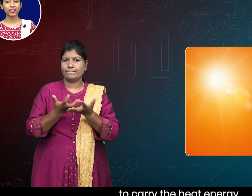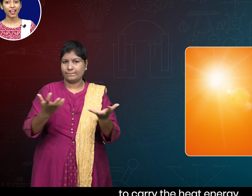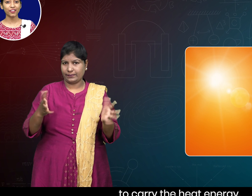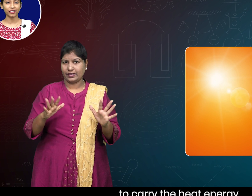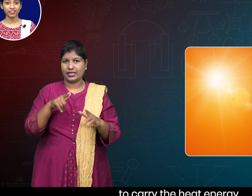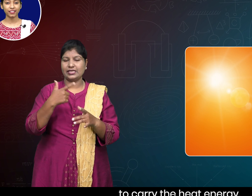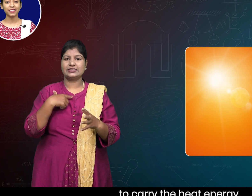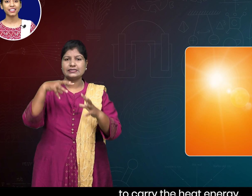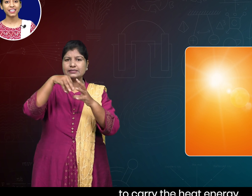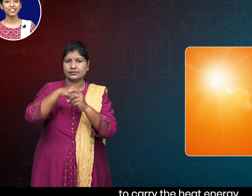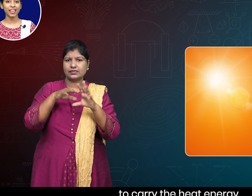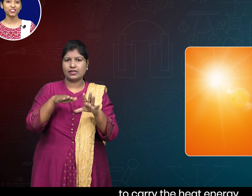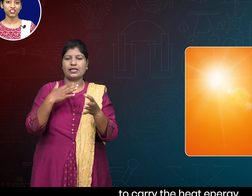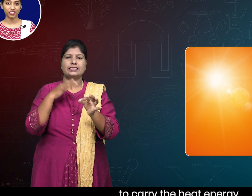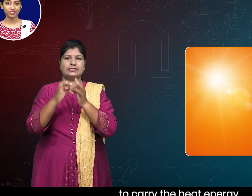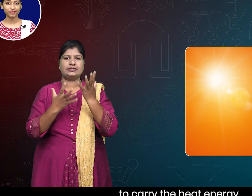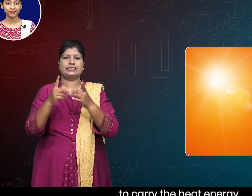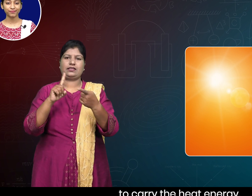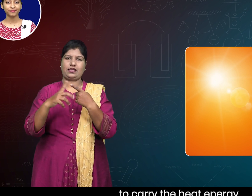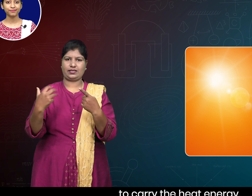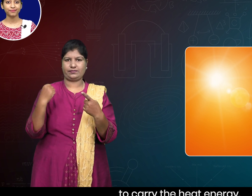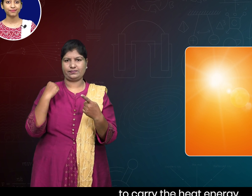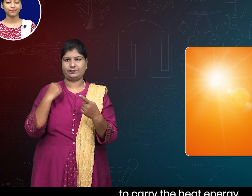to carry the heat energy.